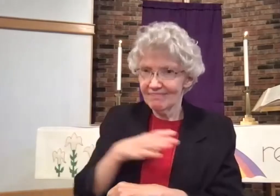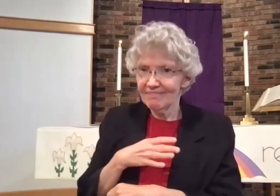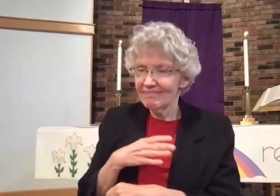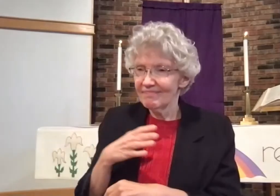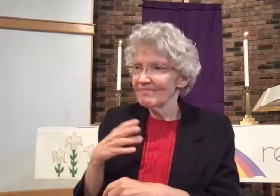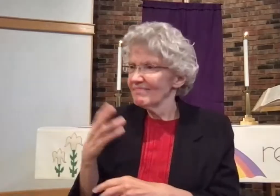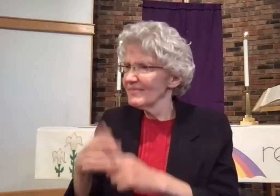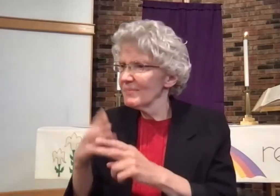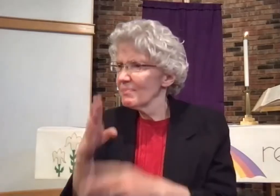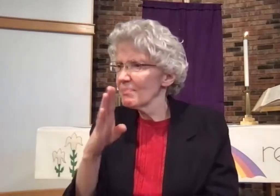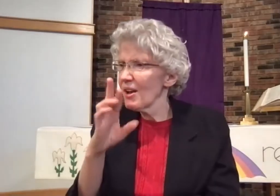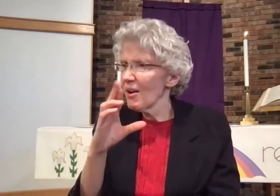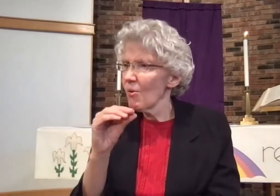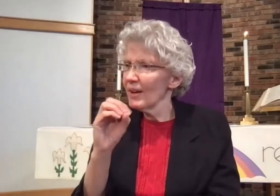That man was later arrested.